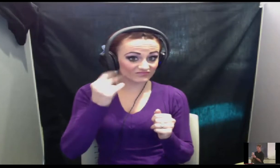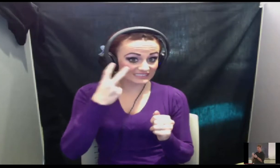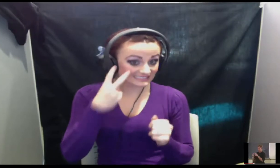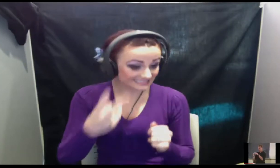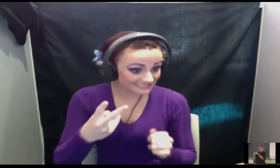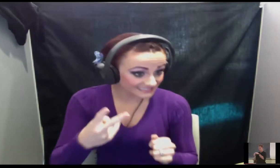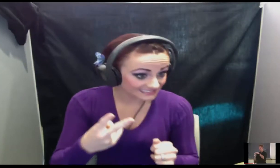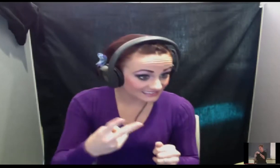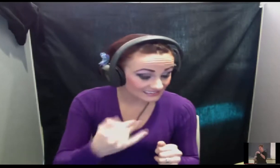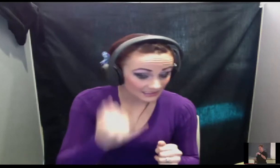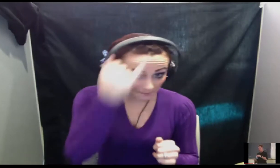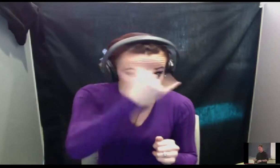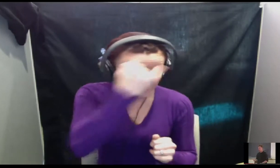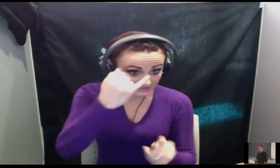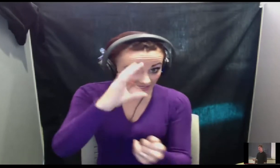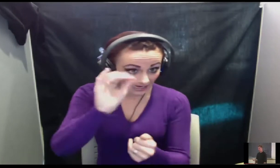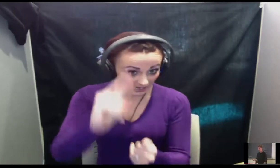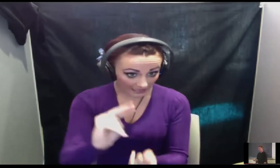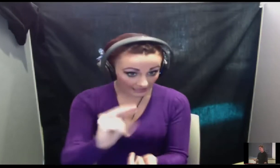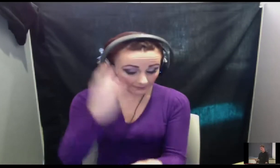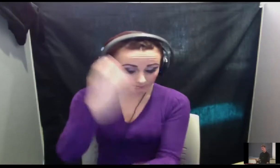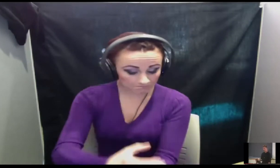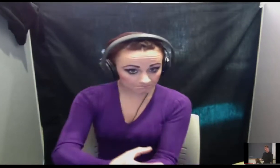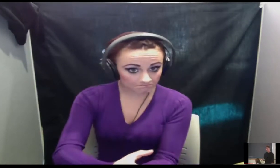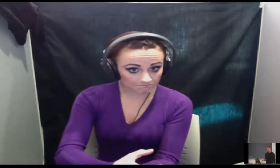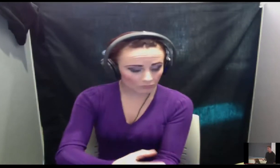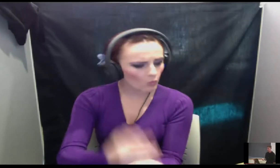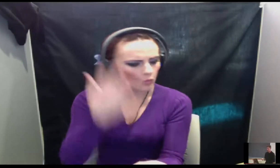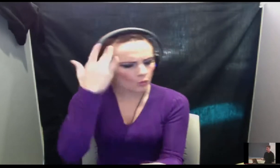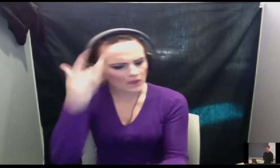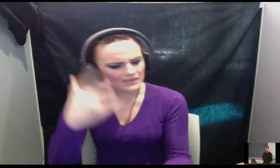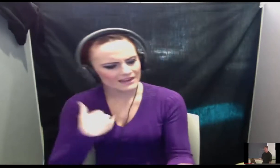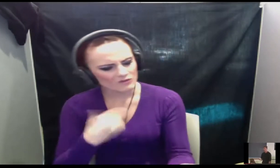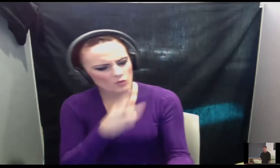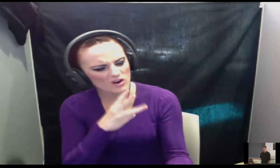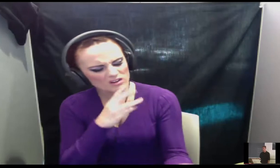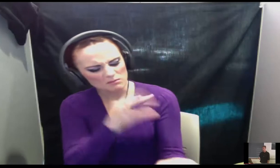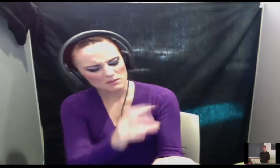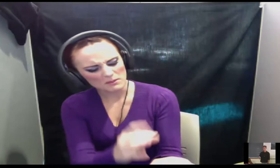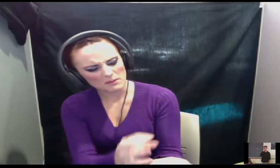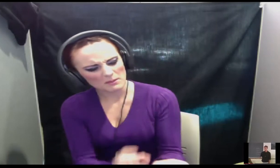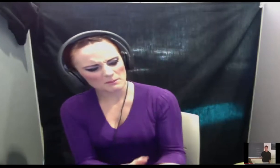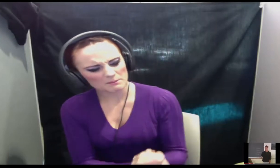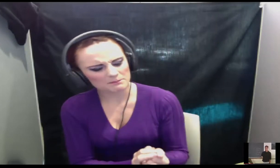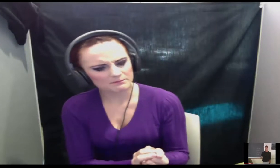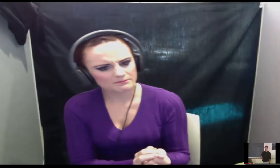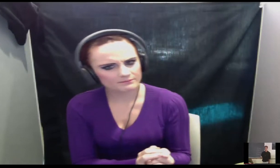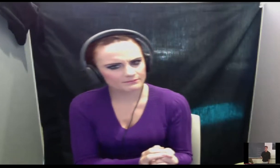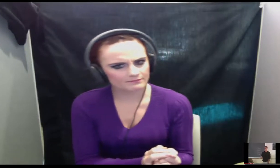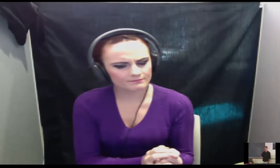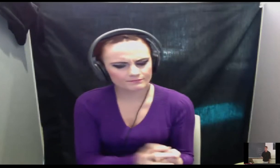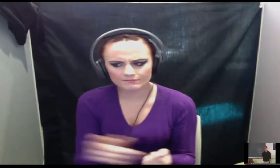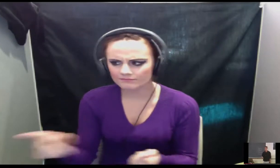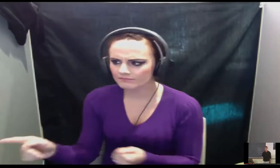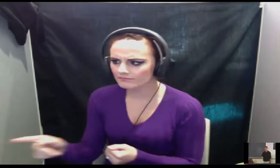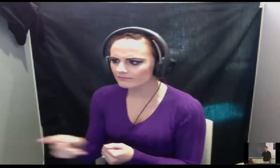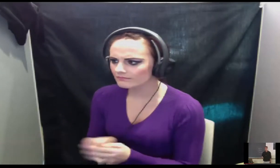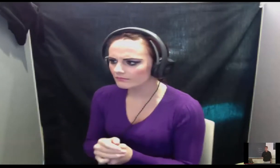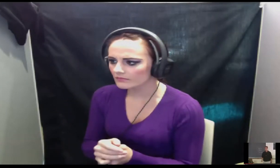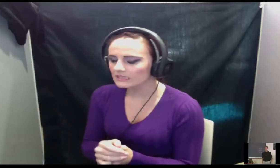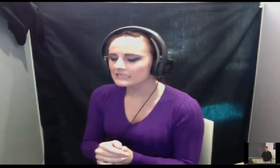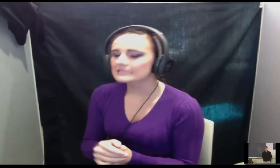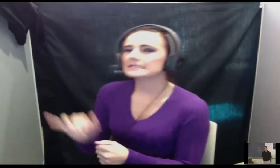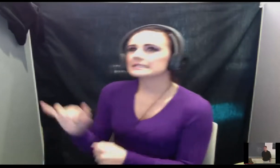of it. Why does this have water on the outside of this Pepsi can? It's like cooler on the inside and warmer on the